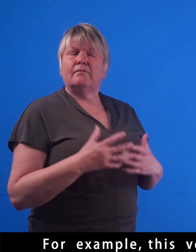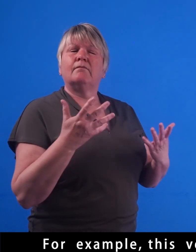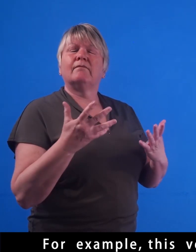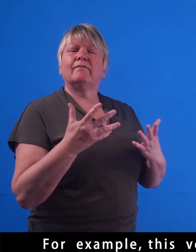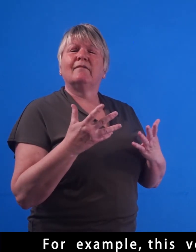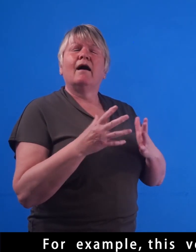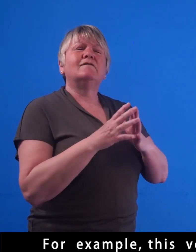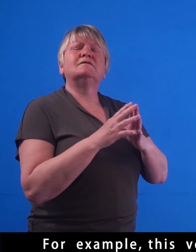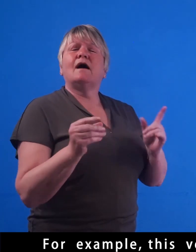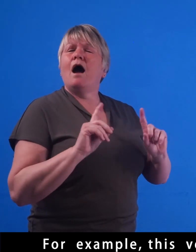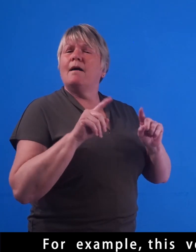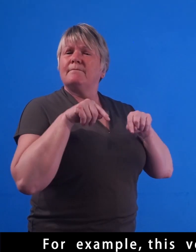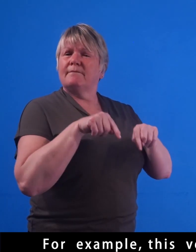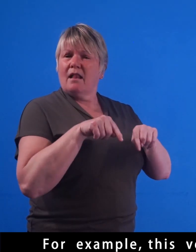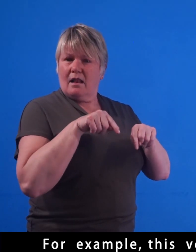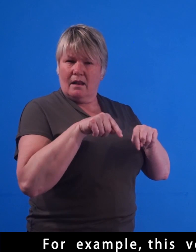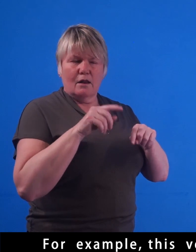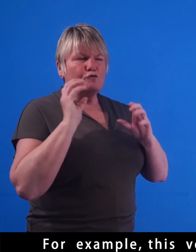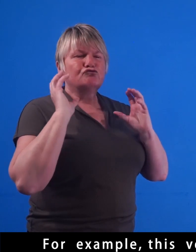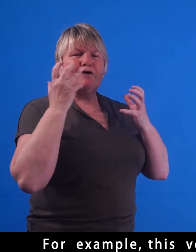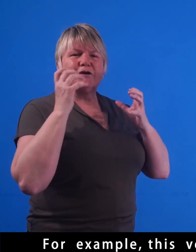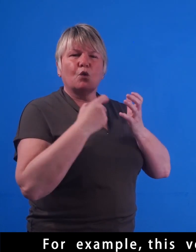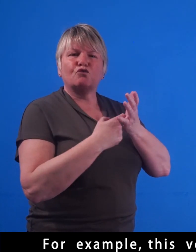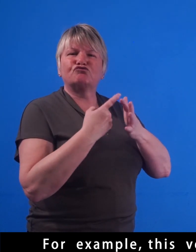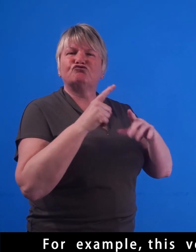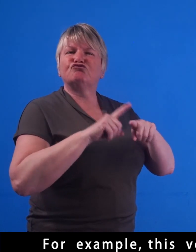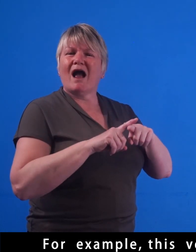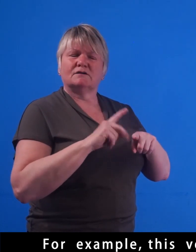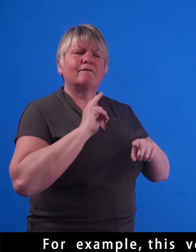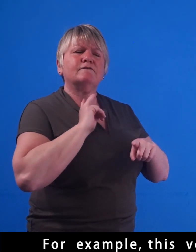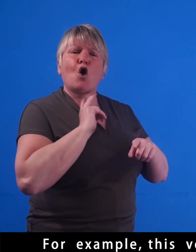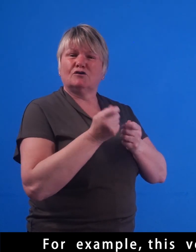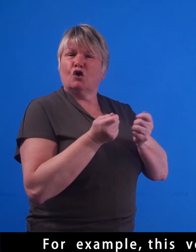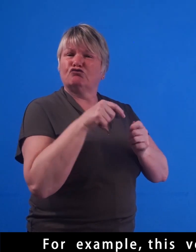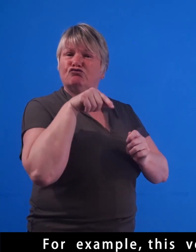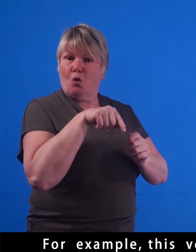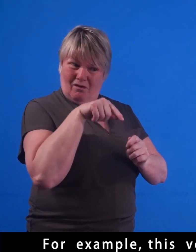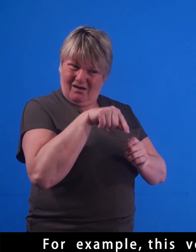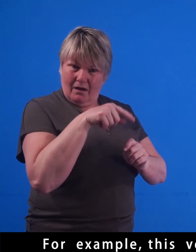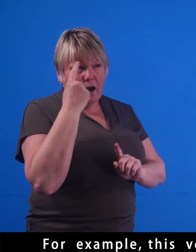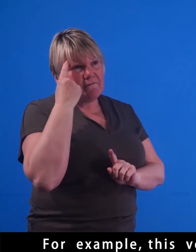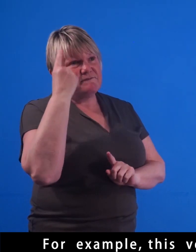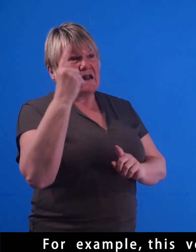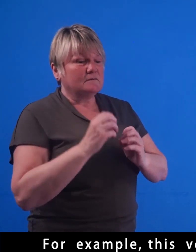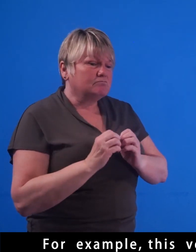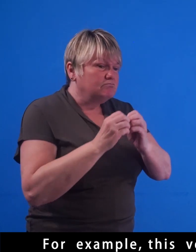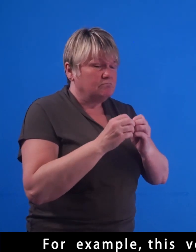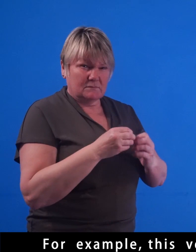For example, this voice-controlled toy, Radio Rex, was invented in